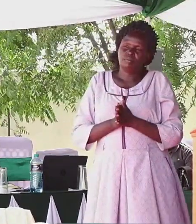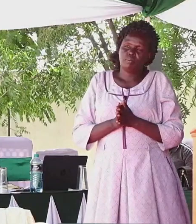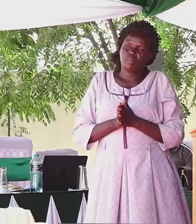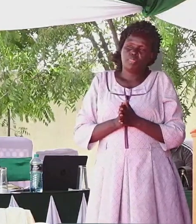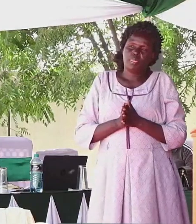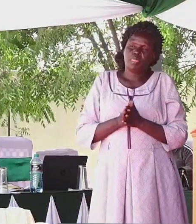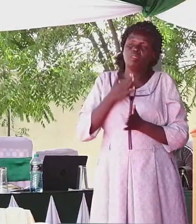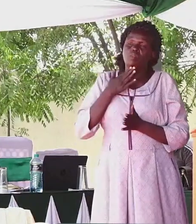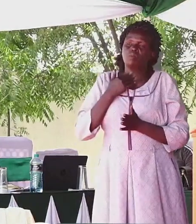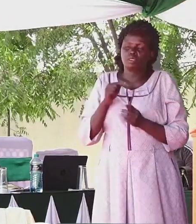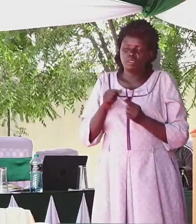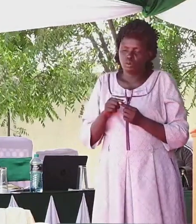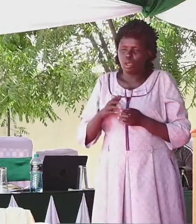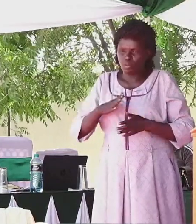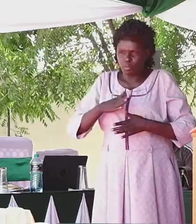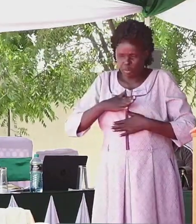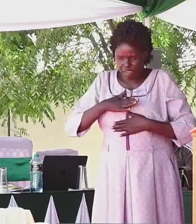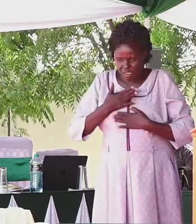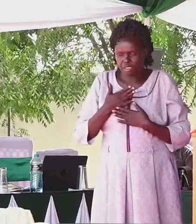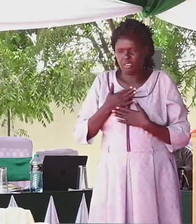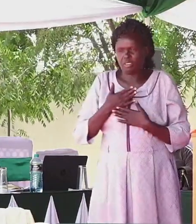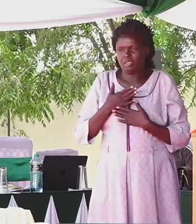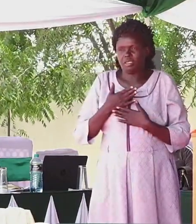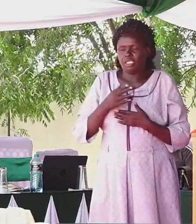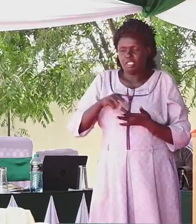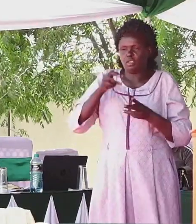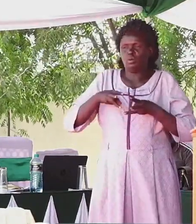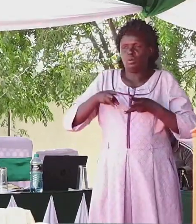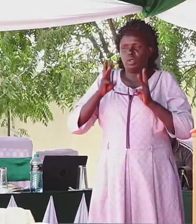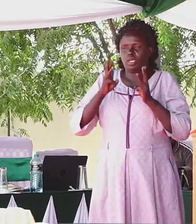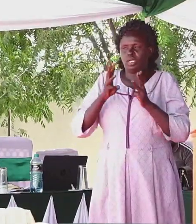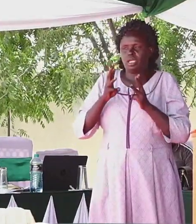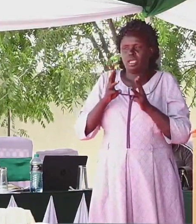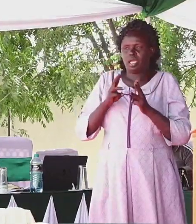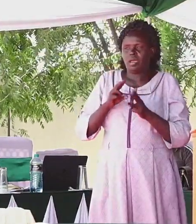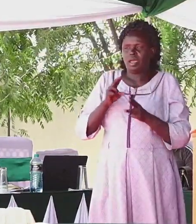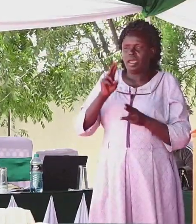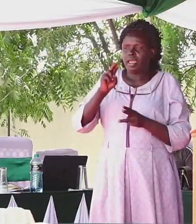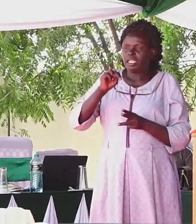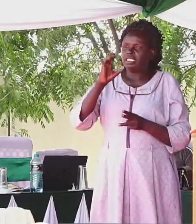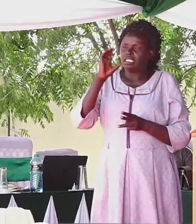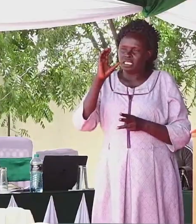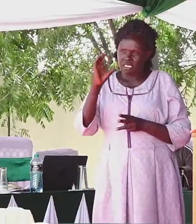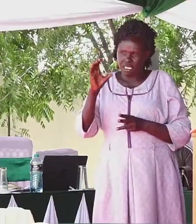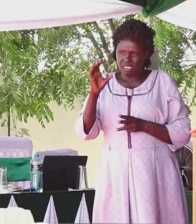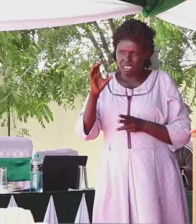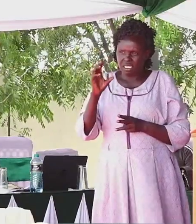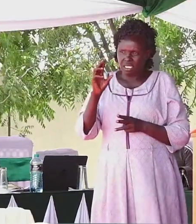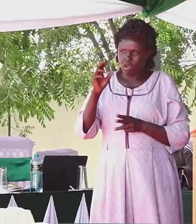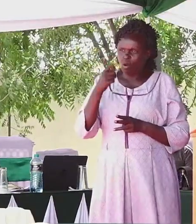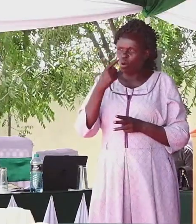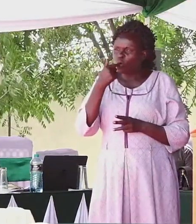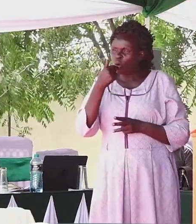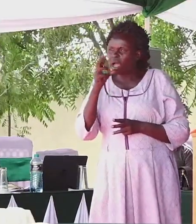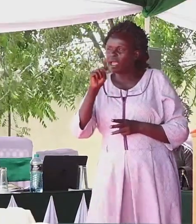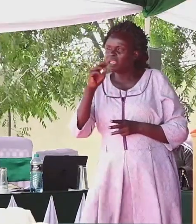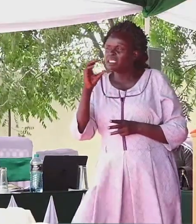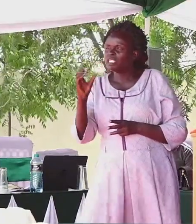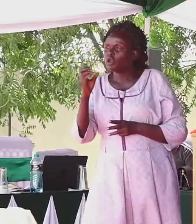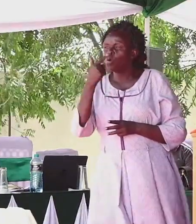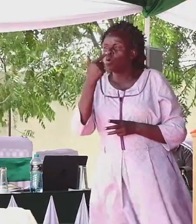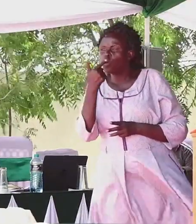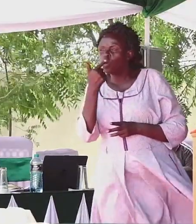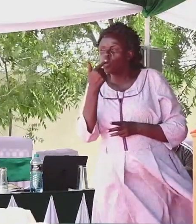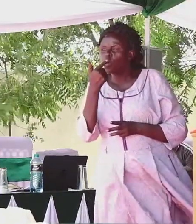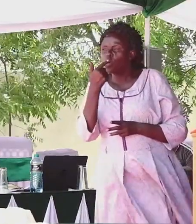We want to appreciate in a very special way our MC. Who is our MC? Our